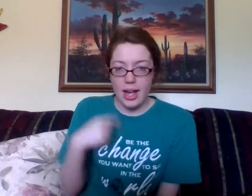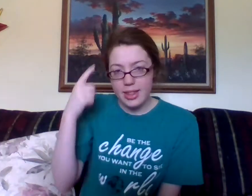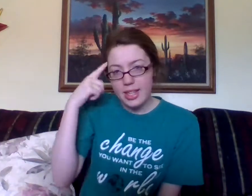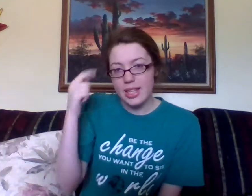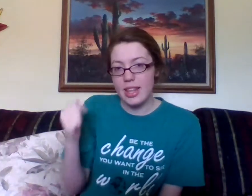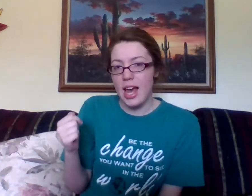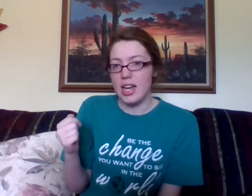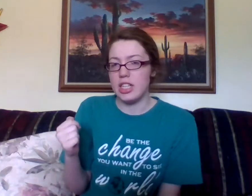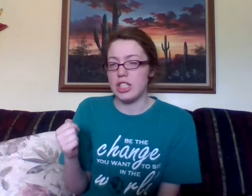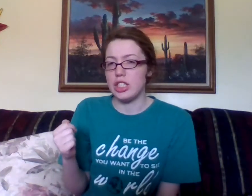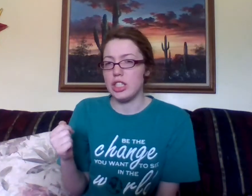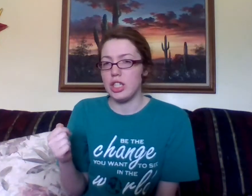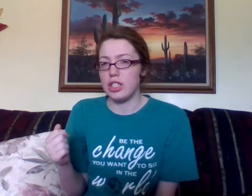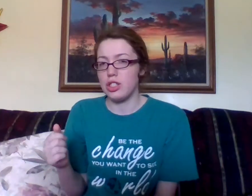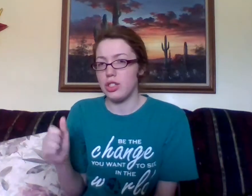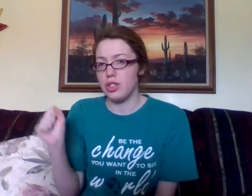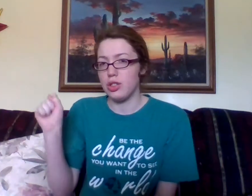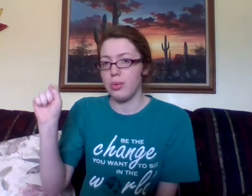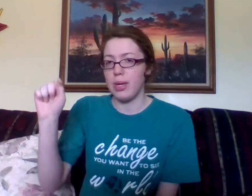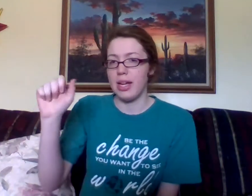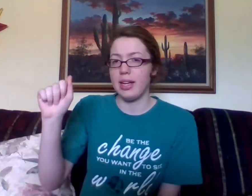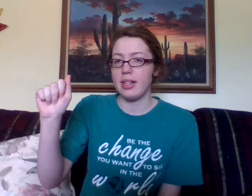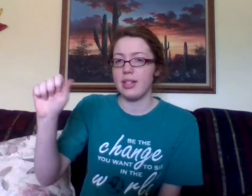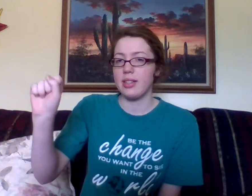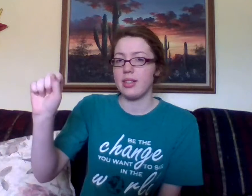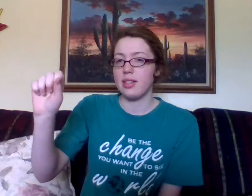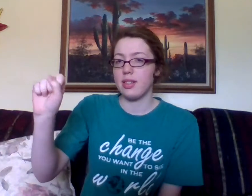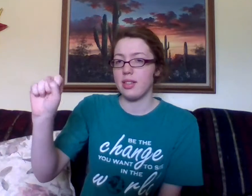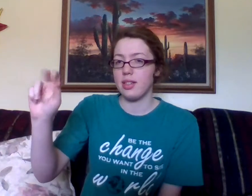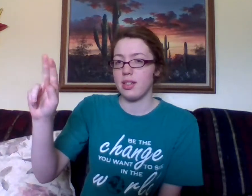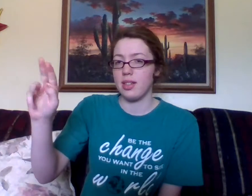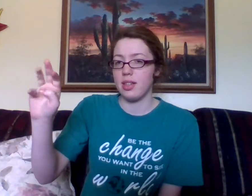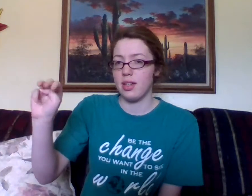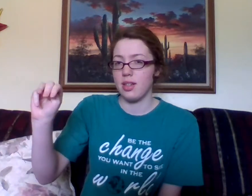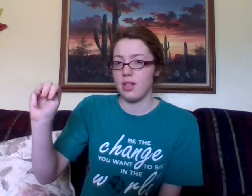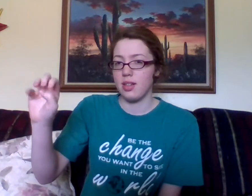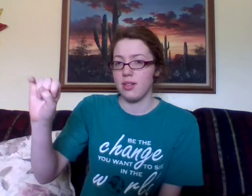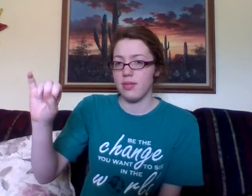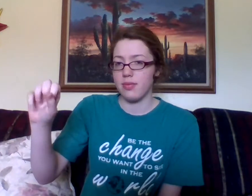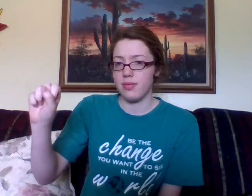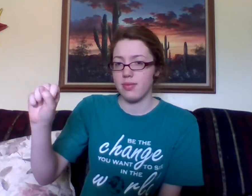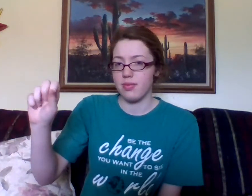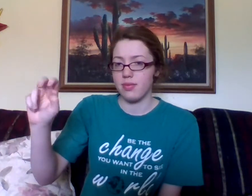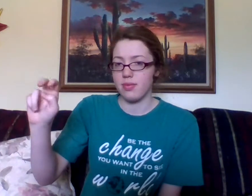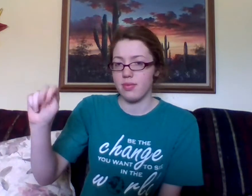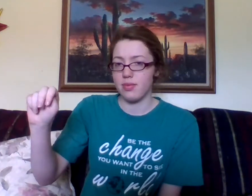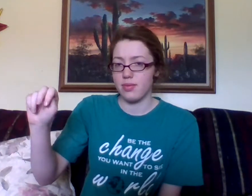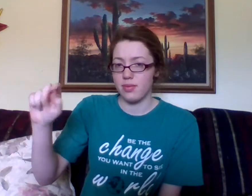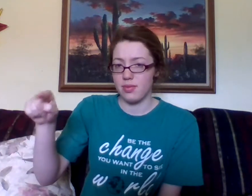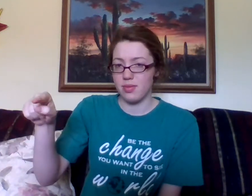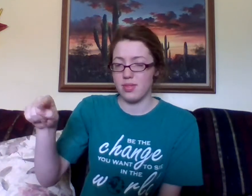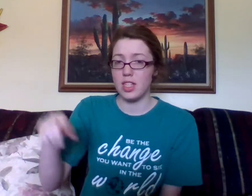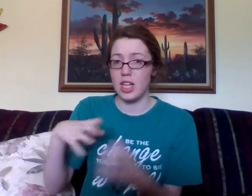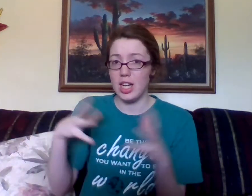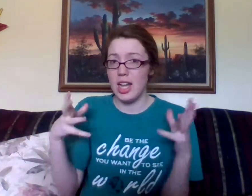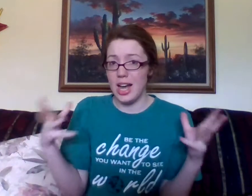I think that is assuming a